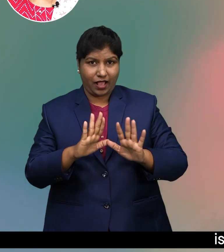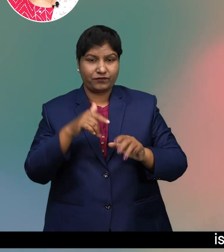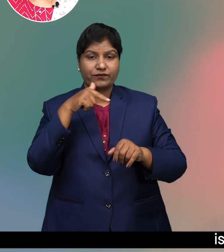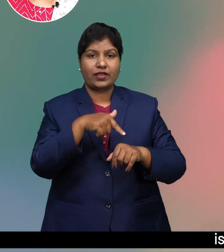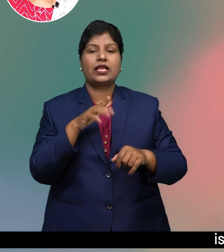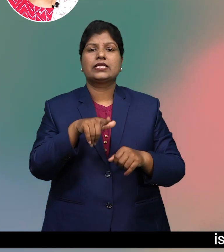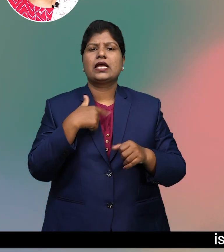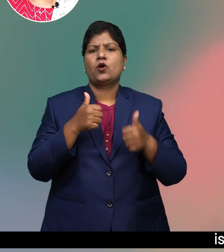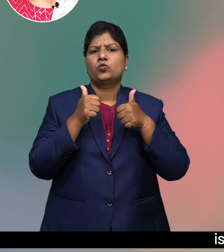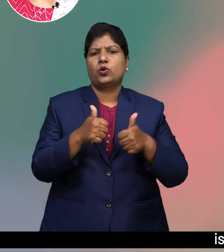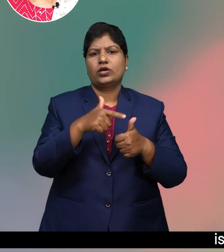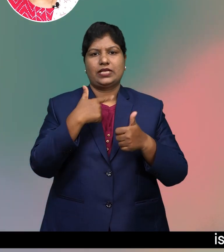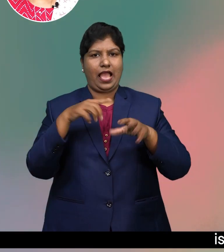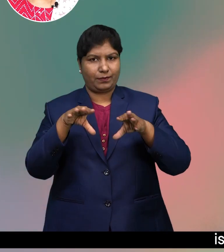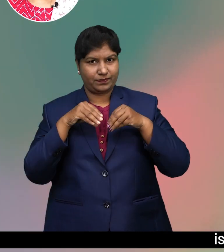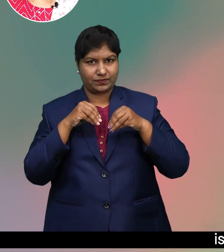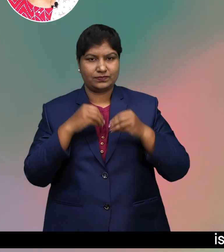is well adapted